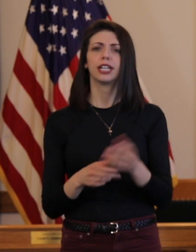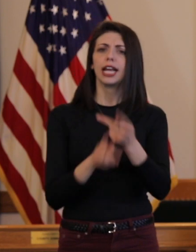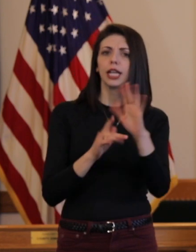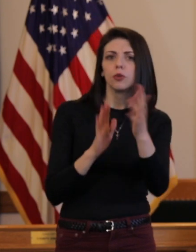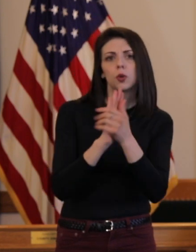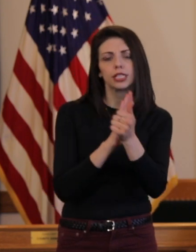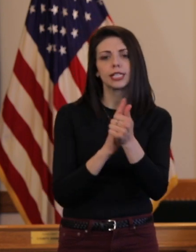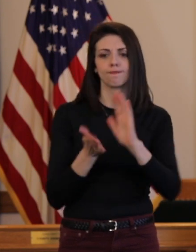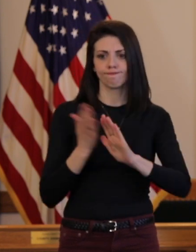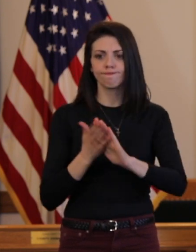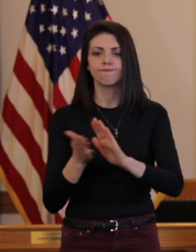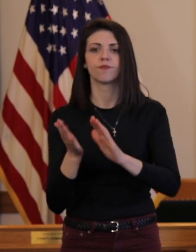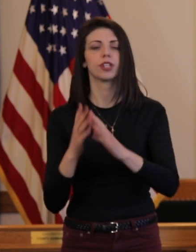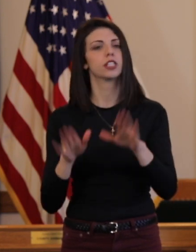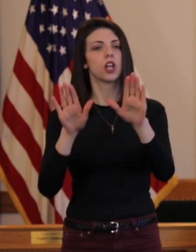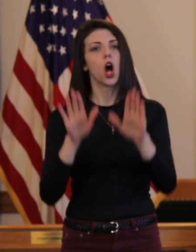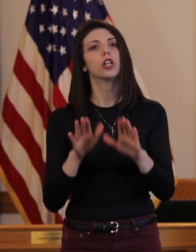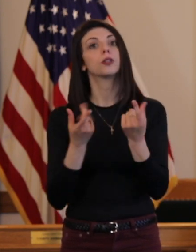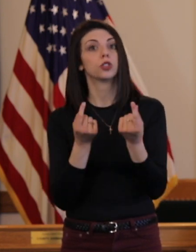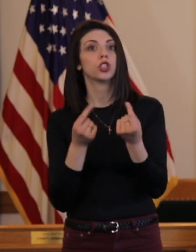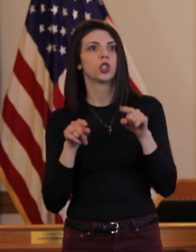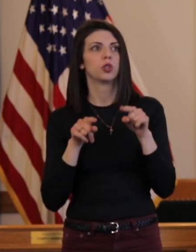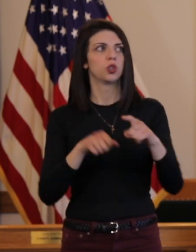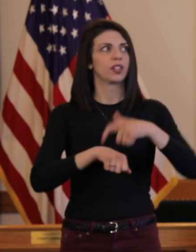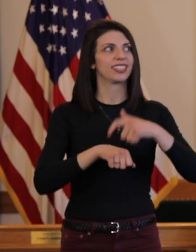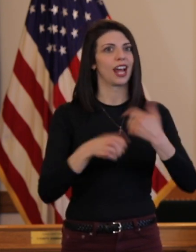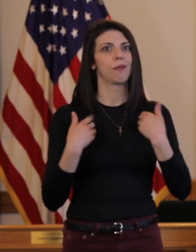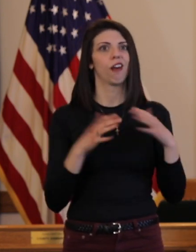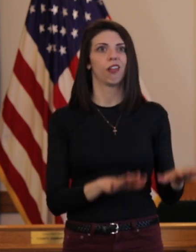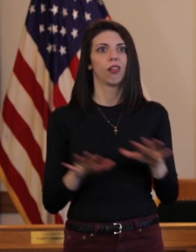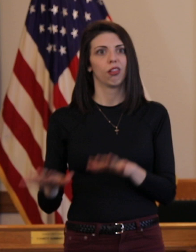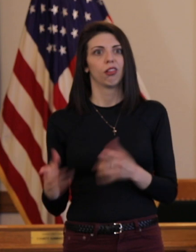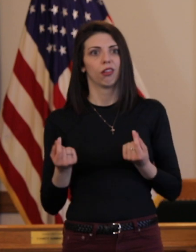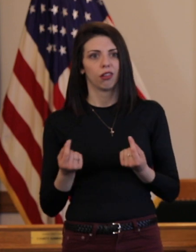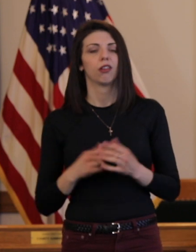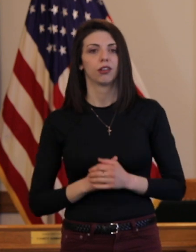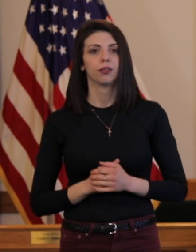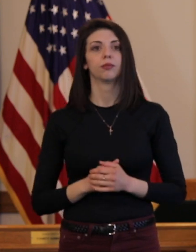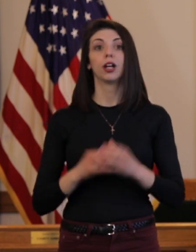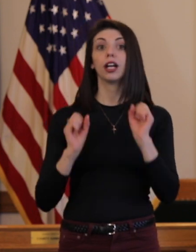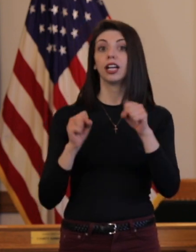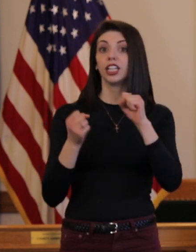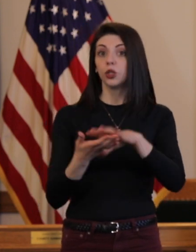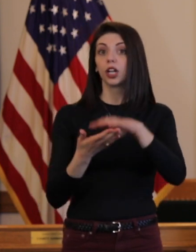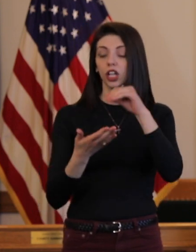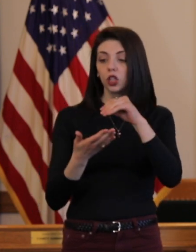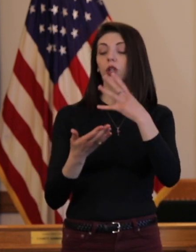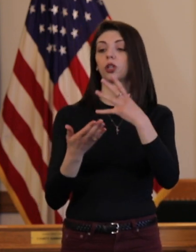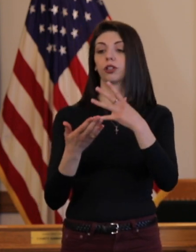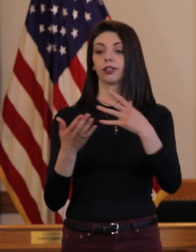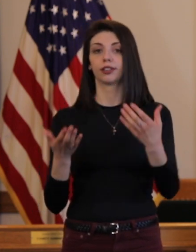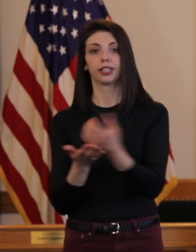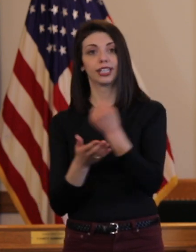to stay engaged with the workforce during this difficult time. Certificates are earned through the online courses and can be printed so you can add them to